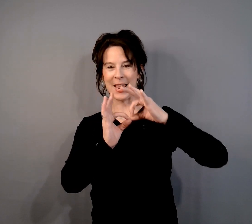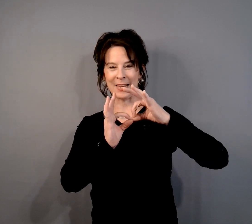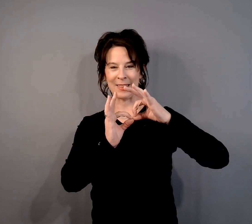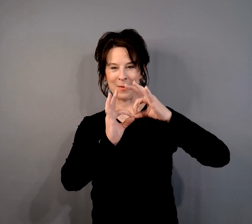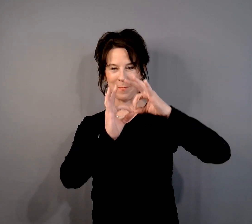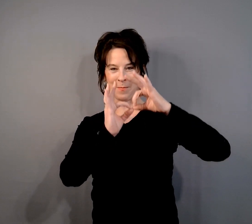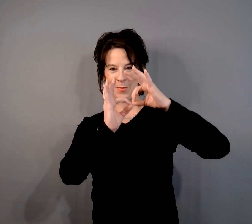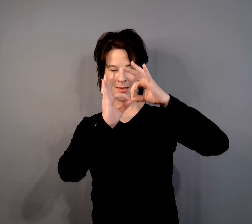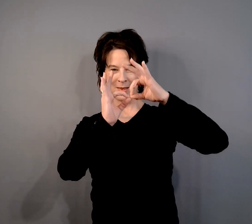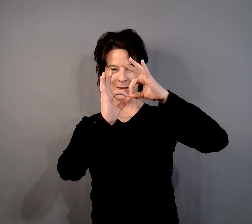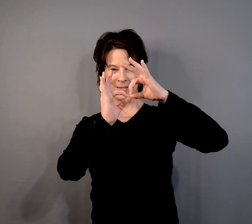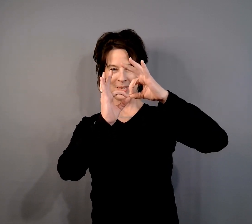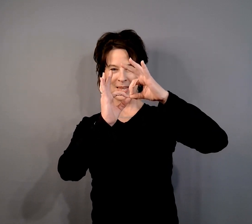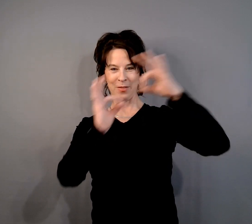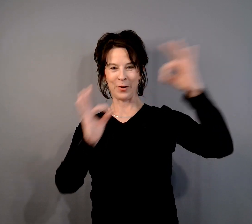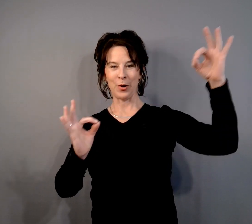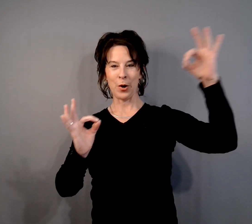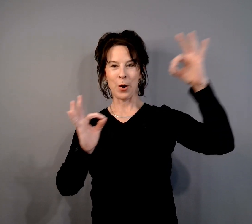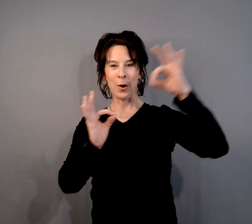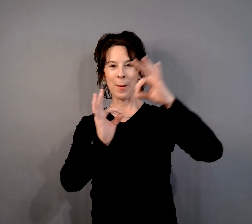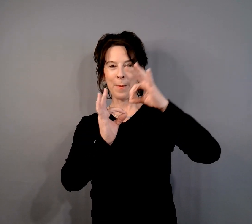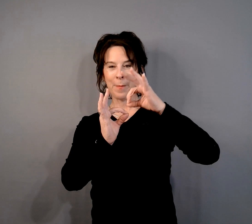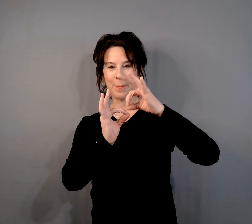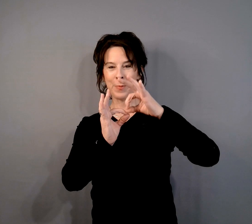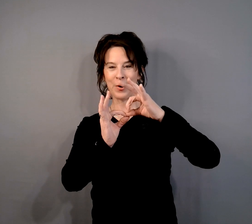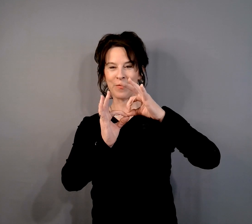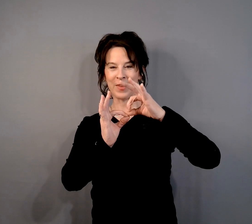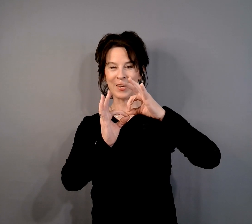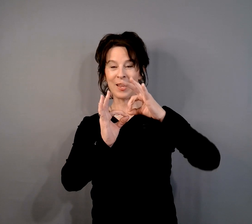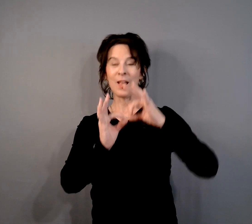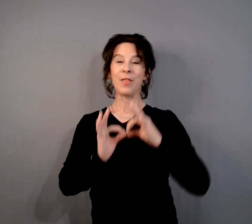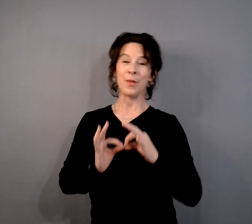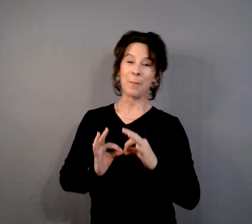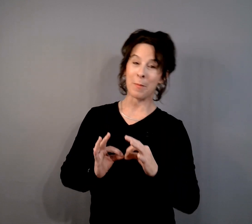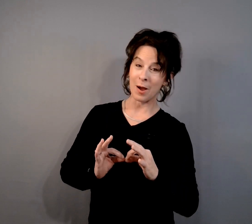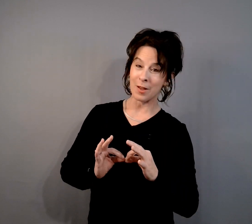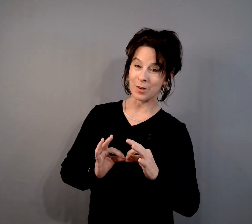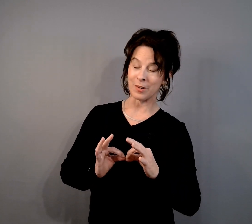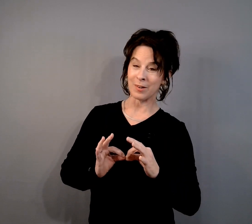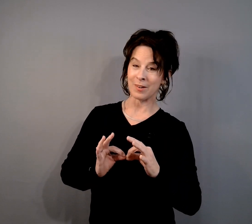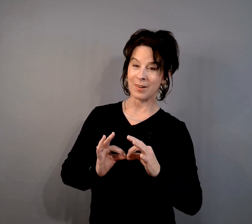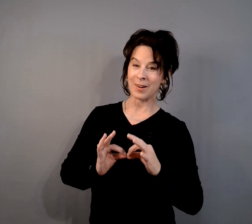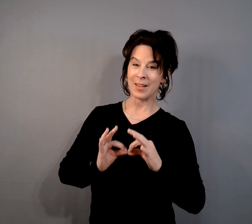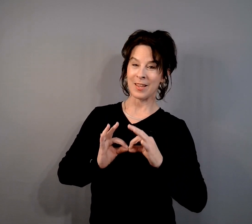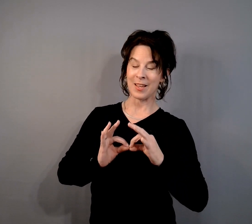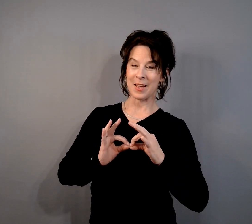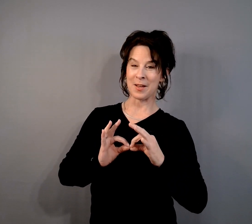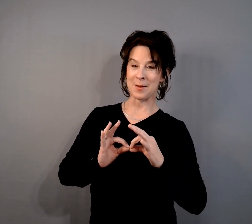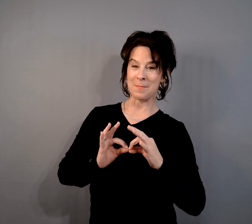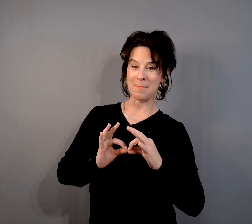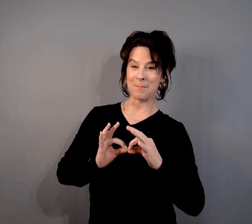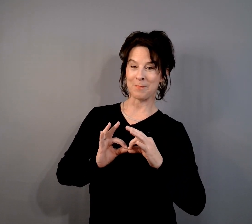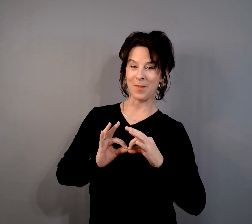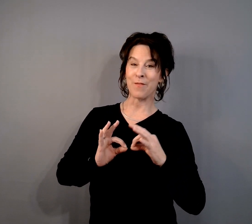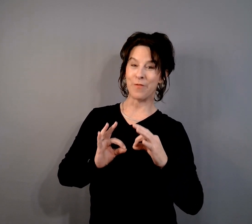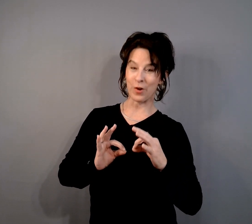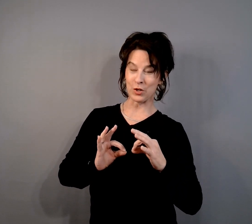connect them together. Perfect. The modern uh, version